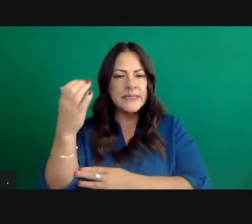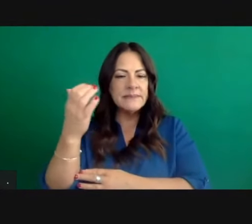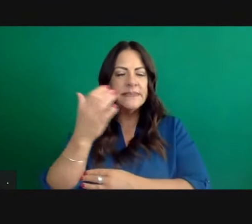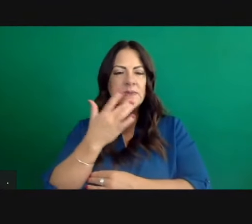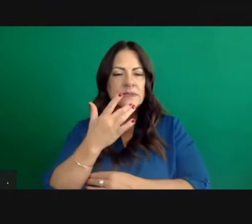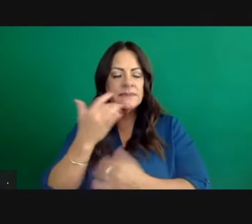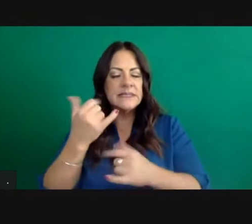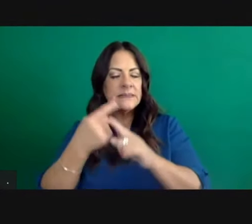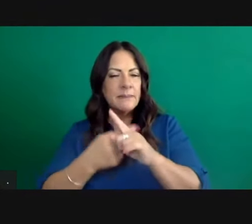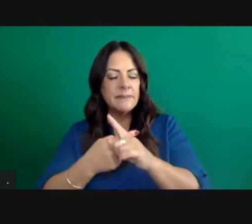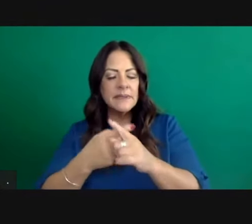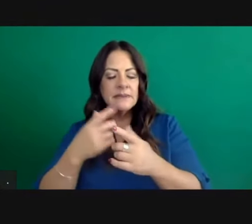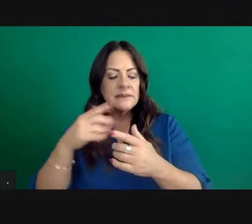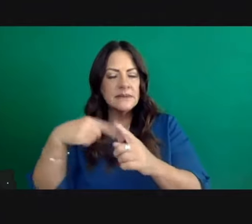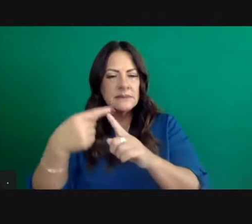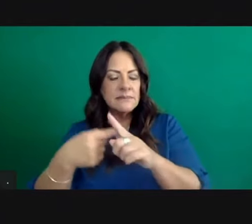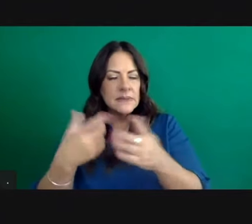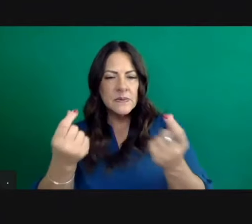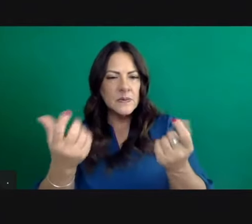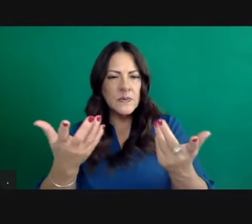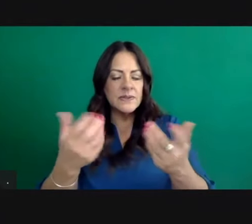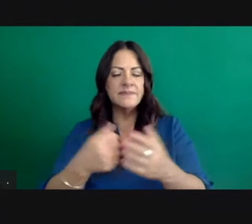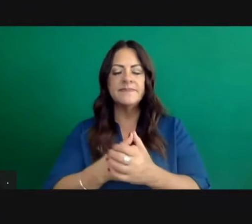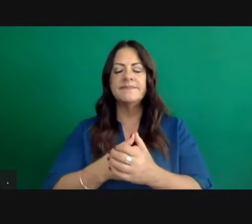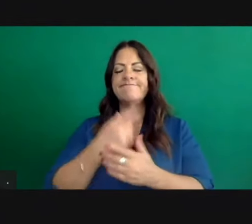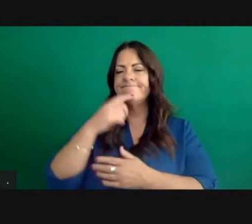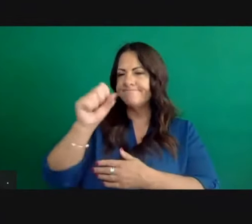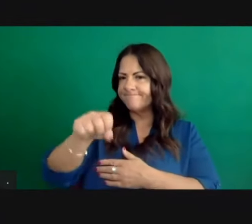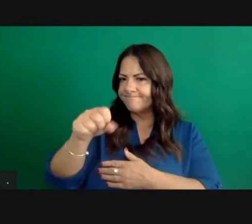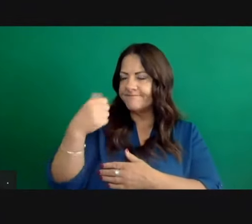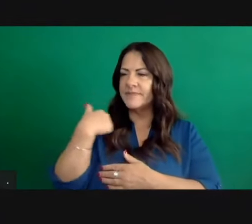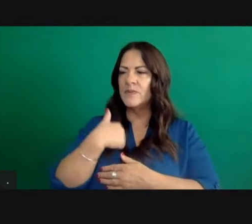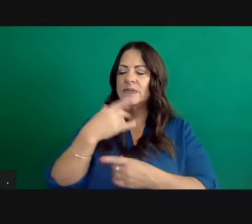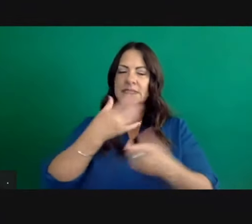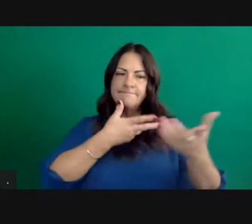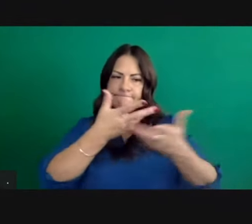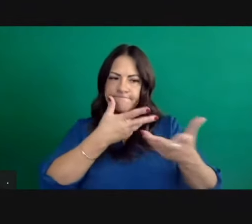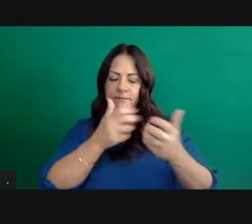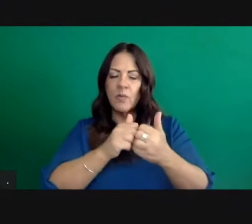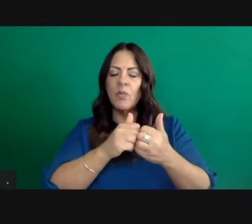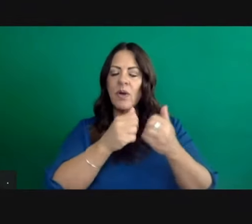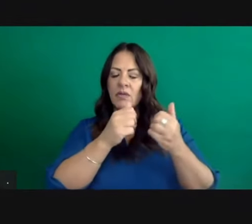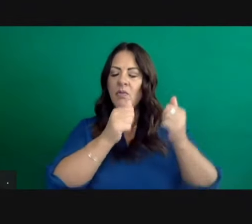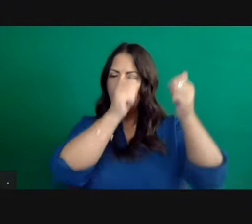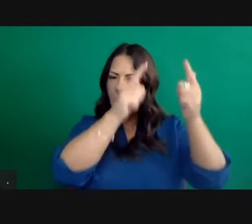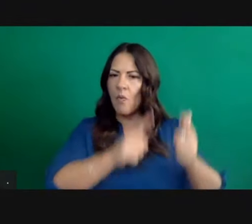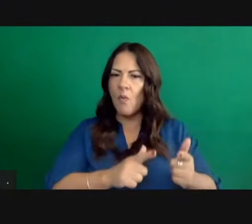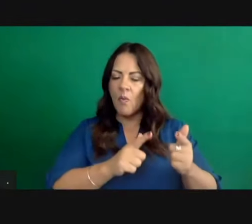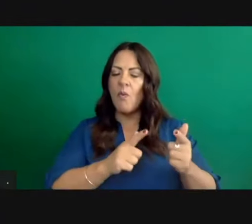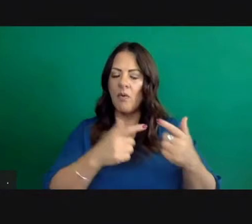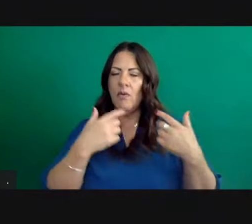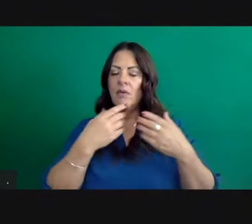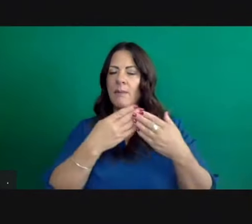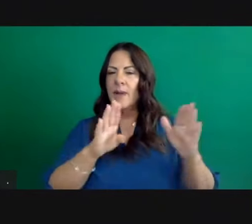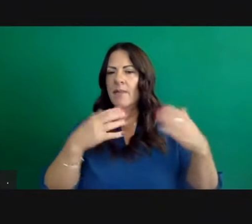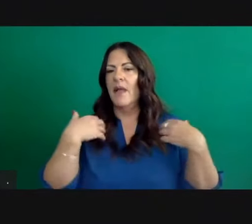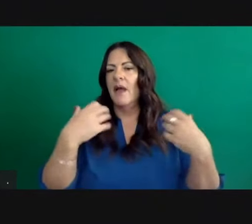question. We're working hard. We're working with our local public health partners to make sure that what we put out is,